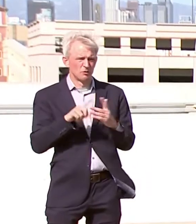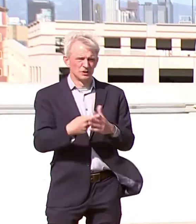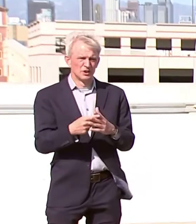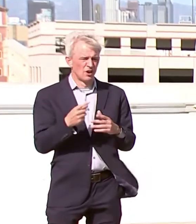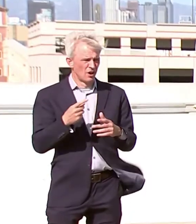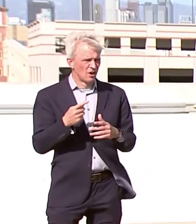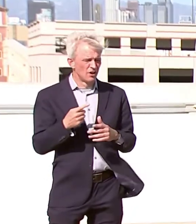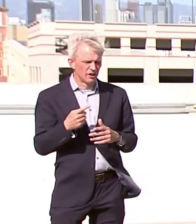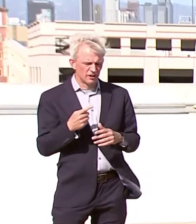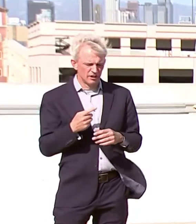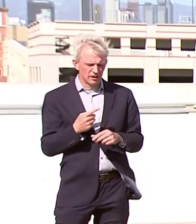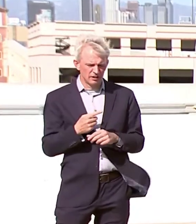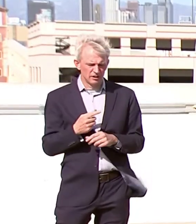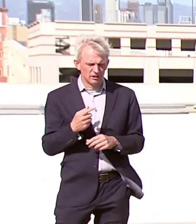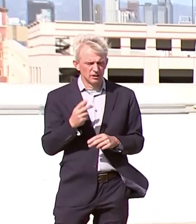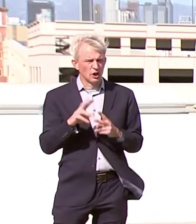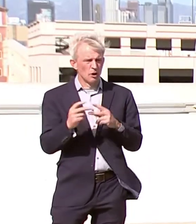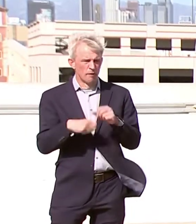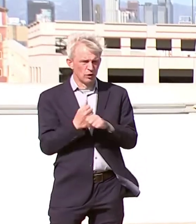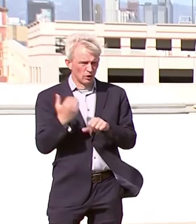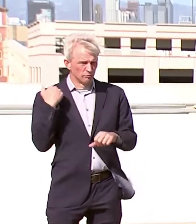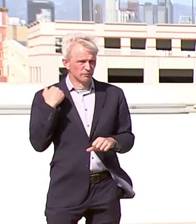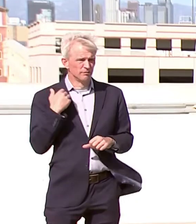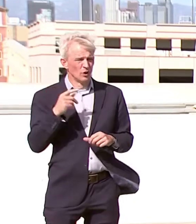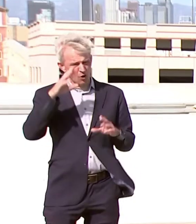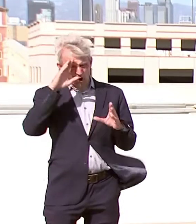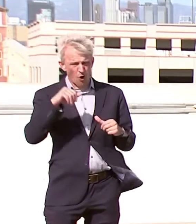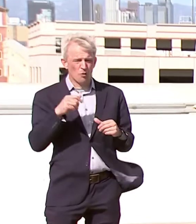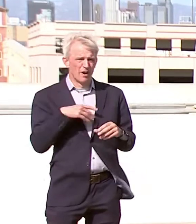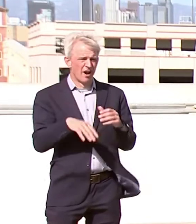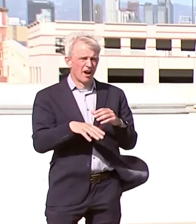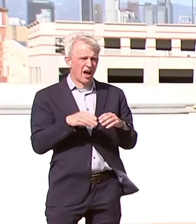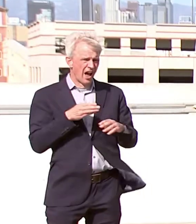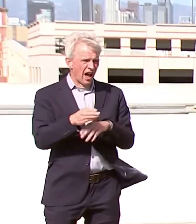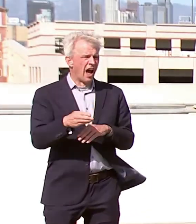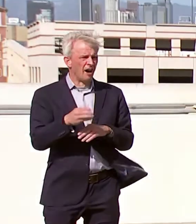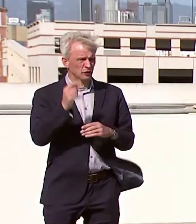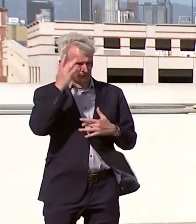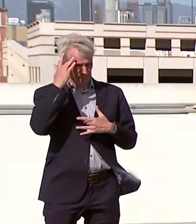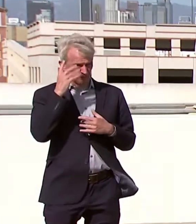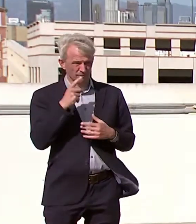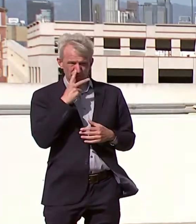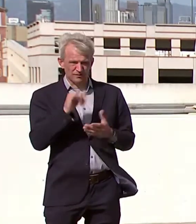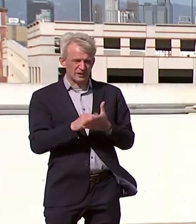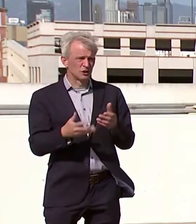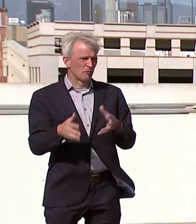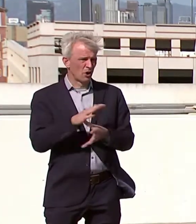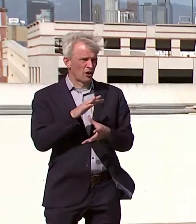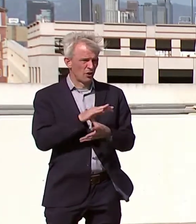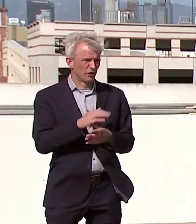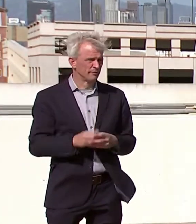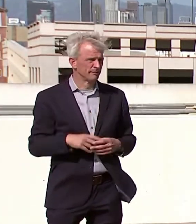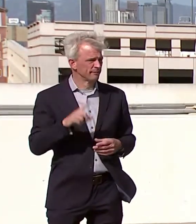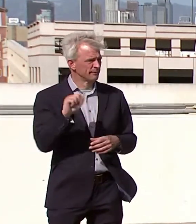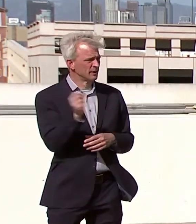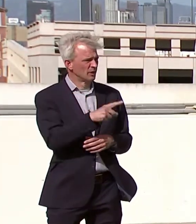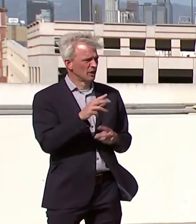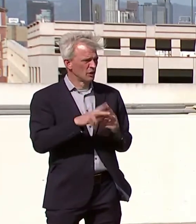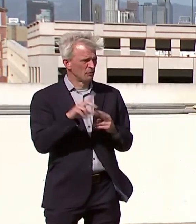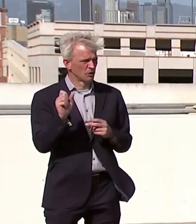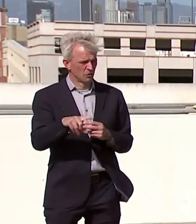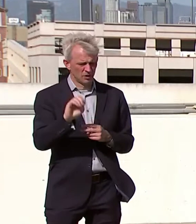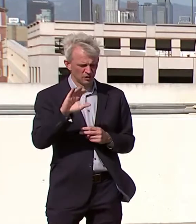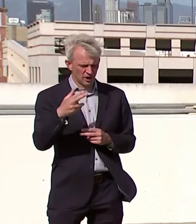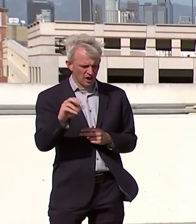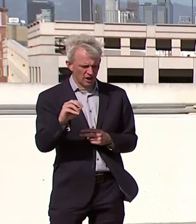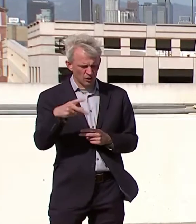this, this pandemic, we'll see a priority not just here, but throughout the state. Okay, a couple questions about Echo Park Lake. Sure.